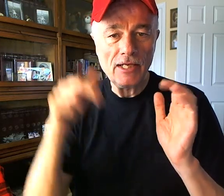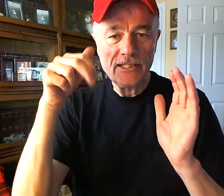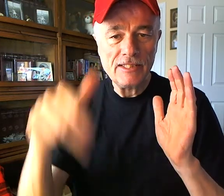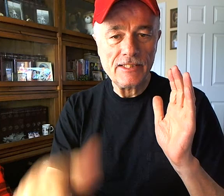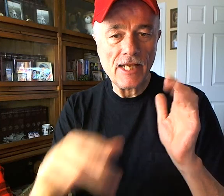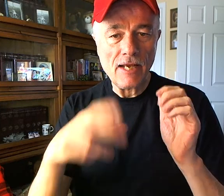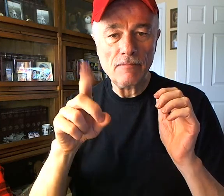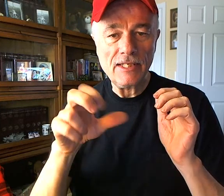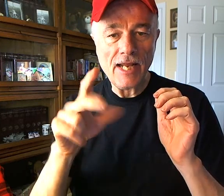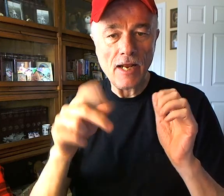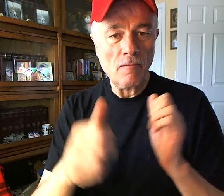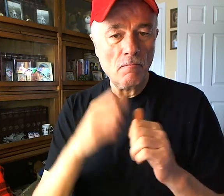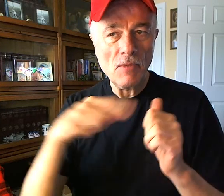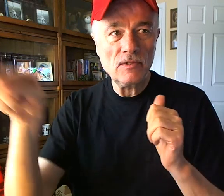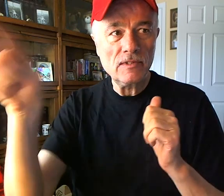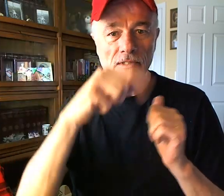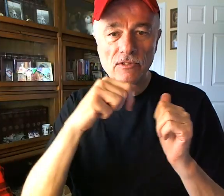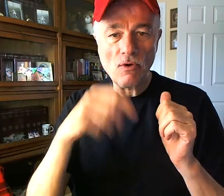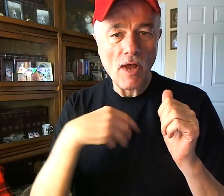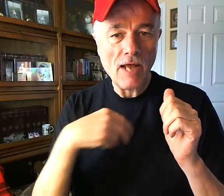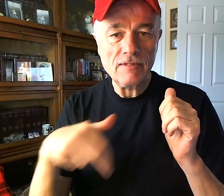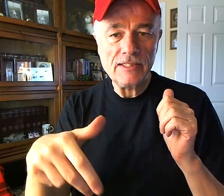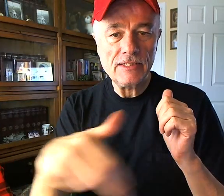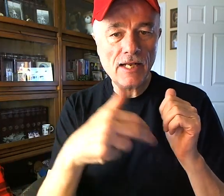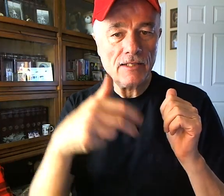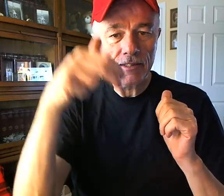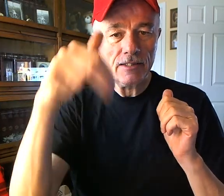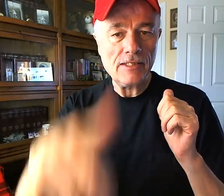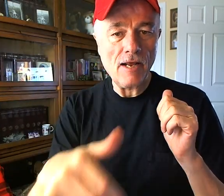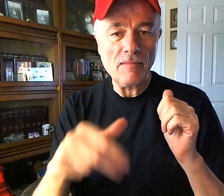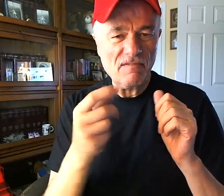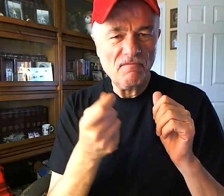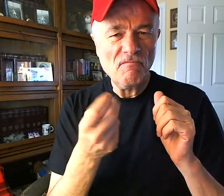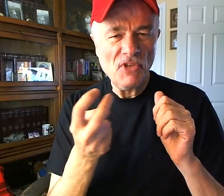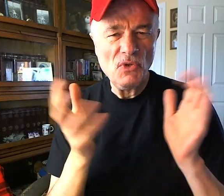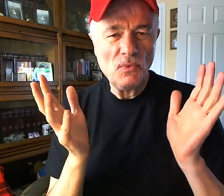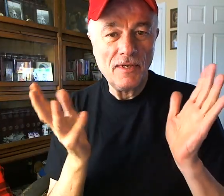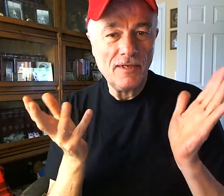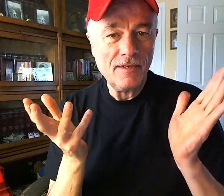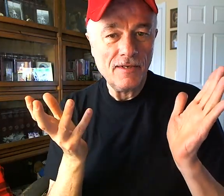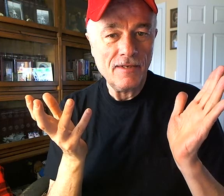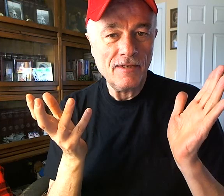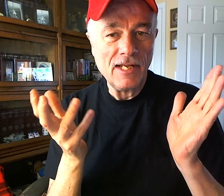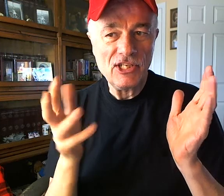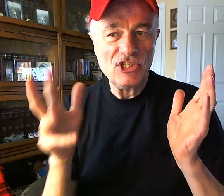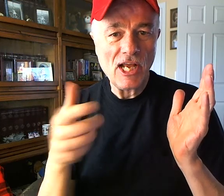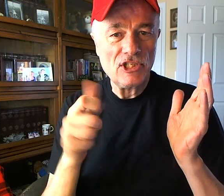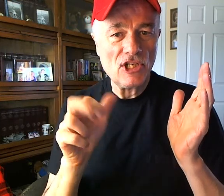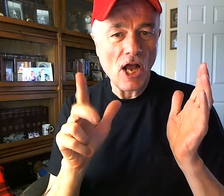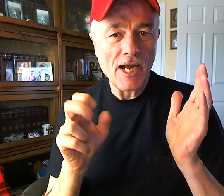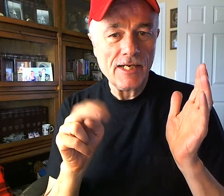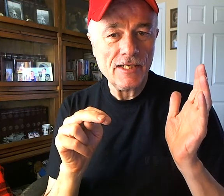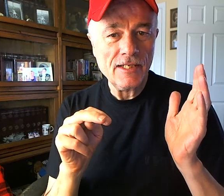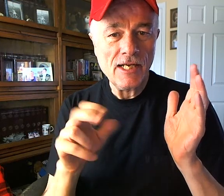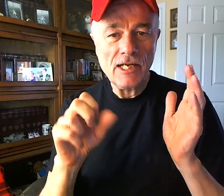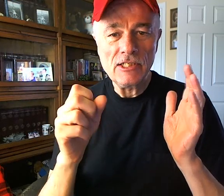had bookcases and all that kind of stuff going on underneath. And now you can actually sit here and have a little meal. It's lovely. It's so open.